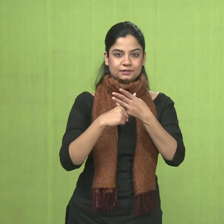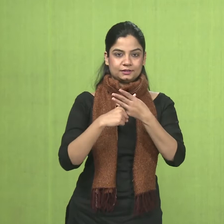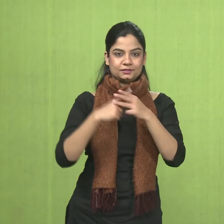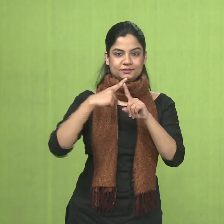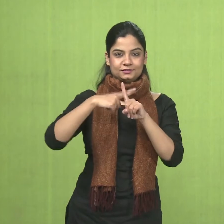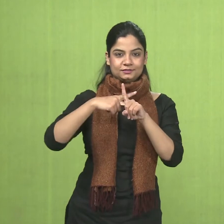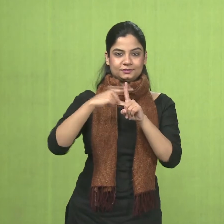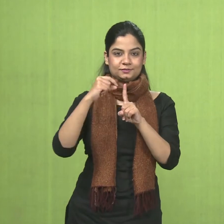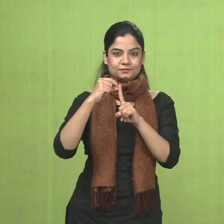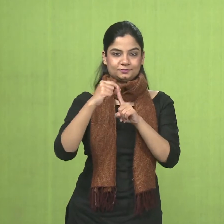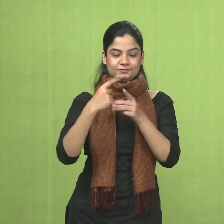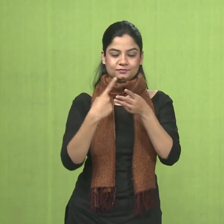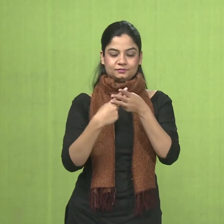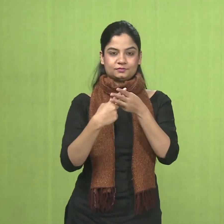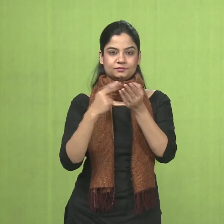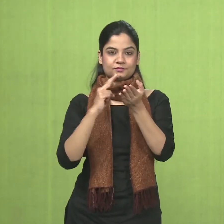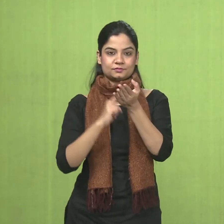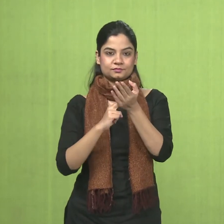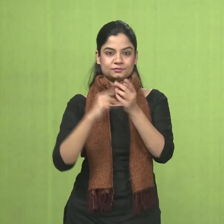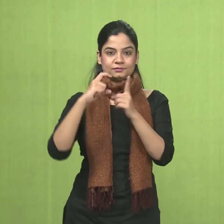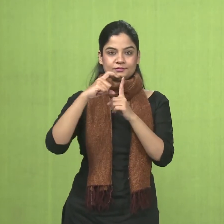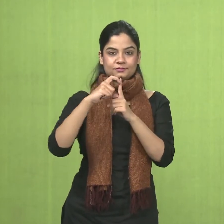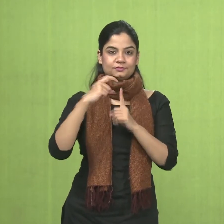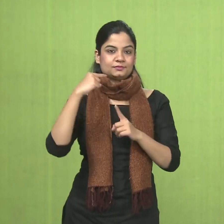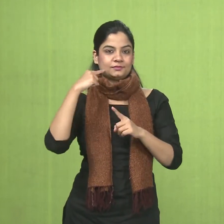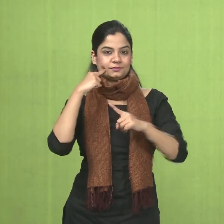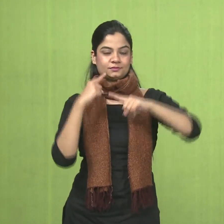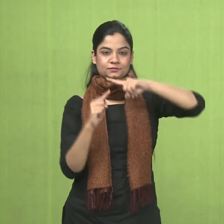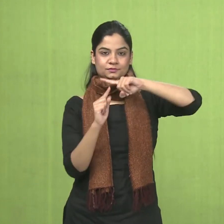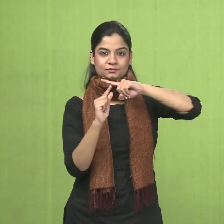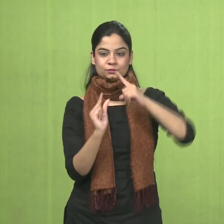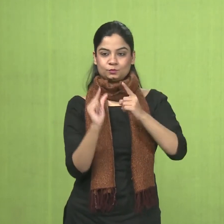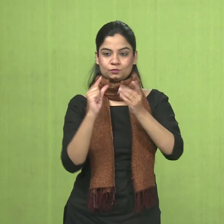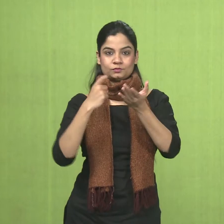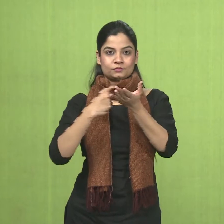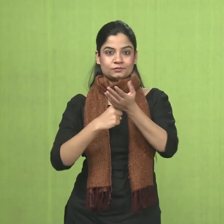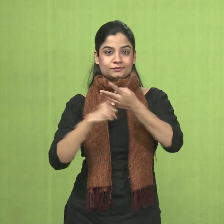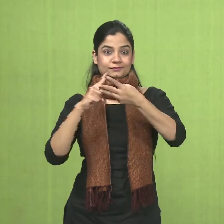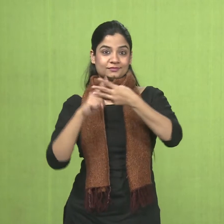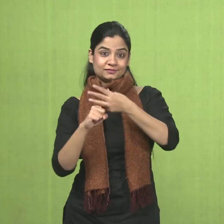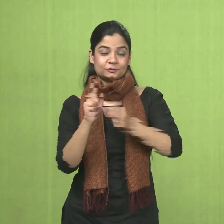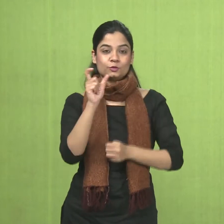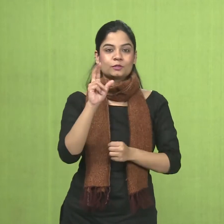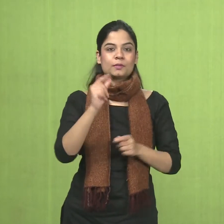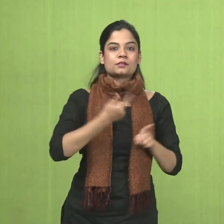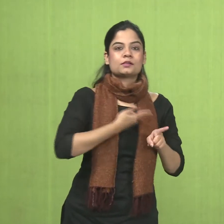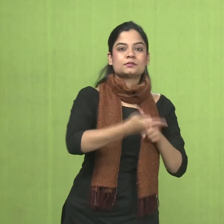Expenditure. The action of spending funds, be it for food, clothing, housing, etc. That's called